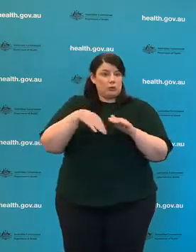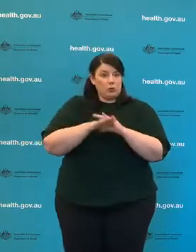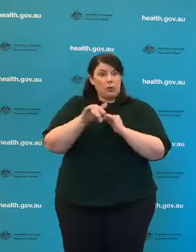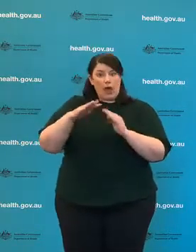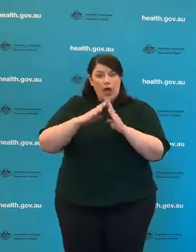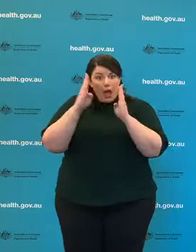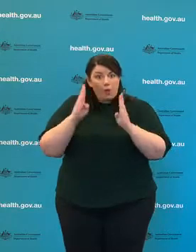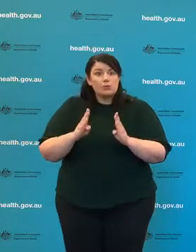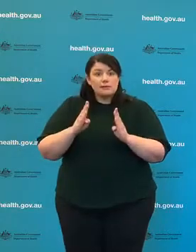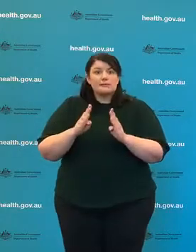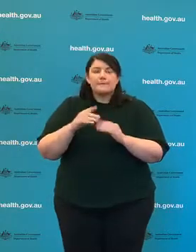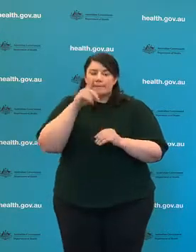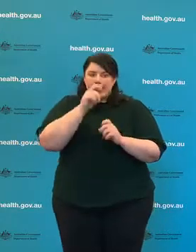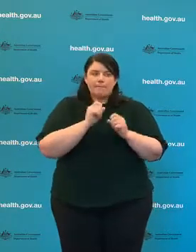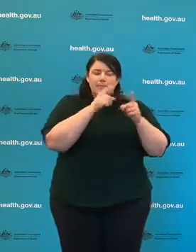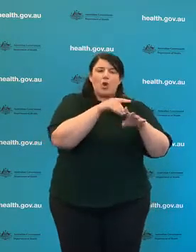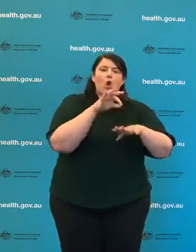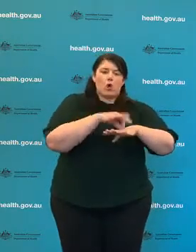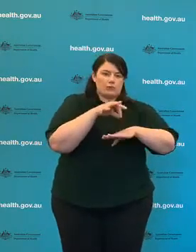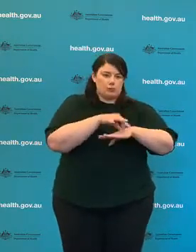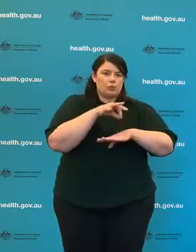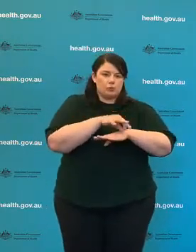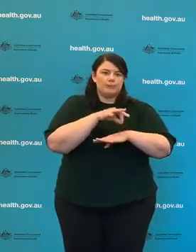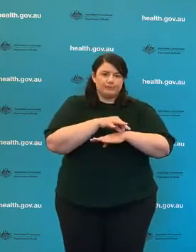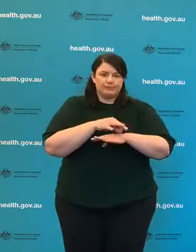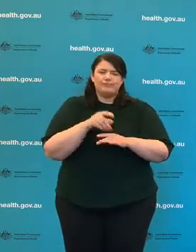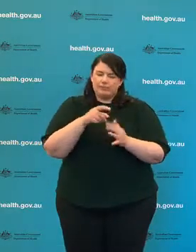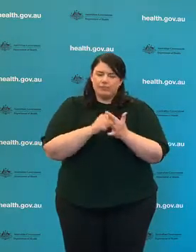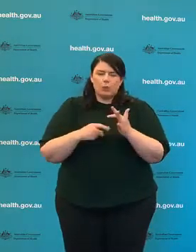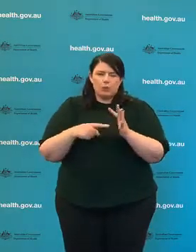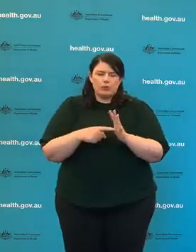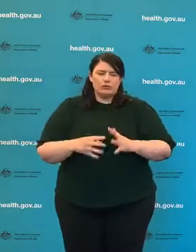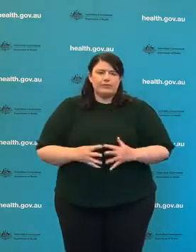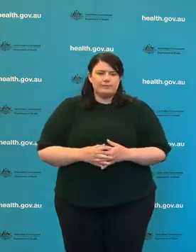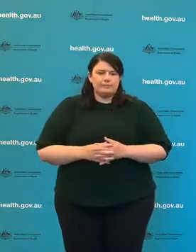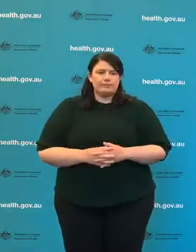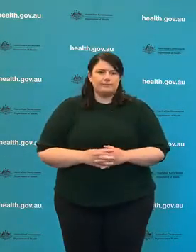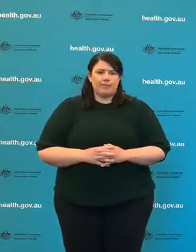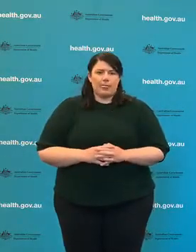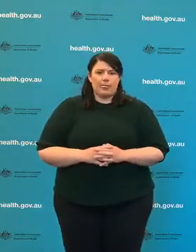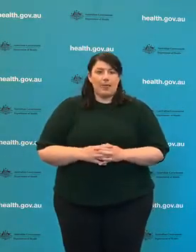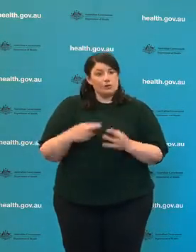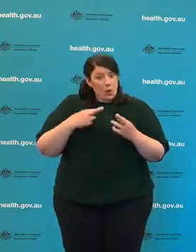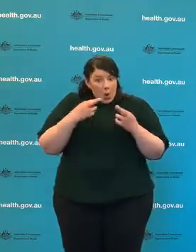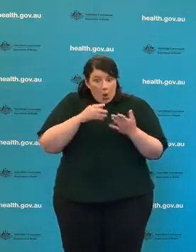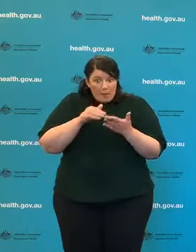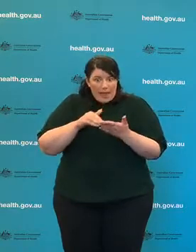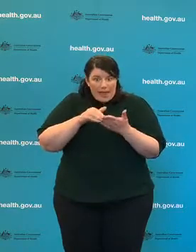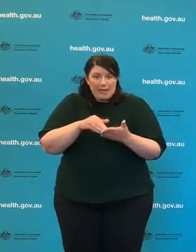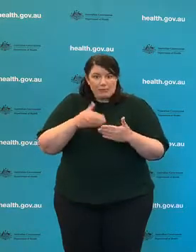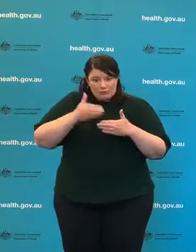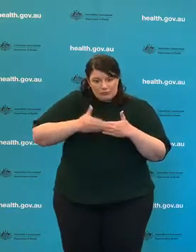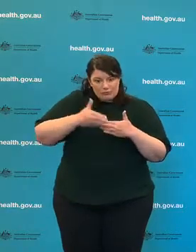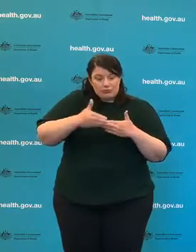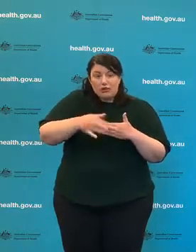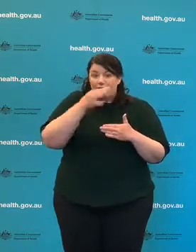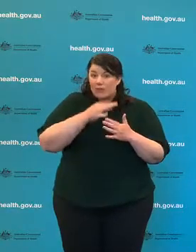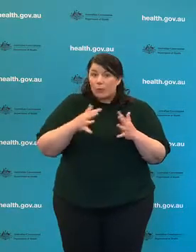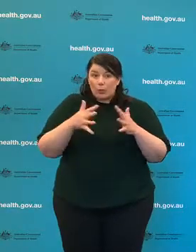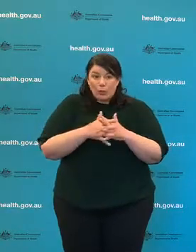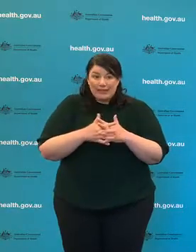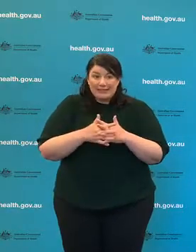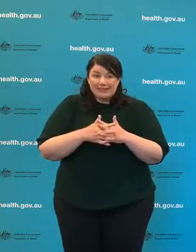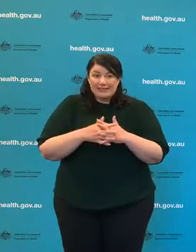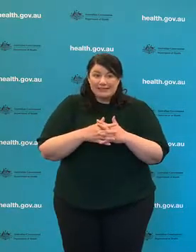accessing emergency department services is critical. So I hope that helps over the coming weeks. It's not going to be easy. It